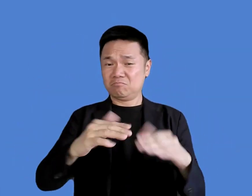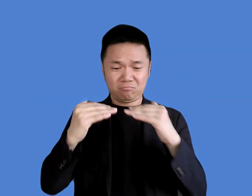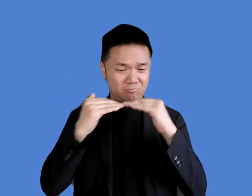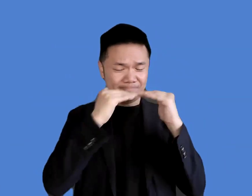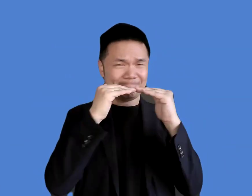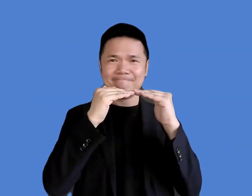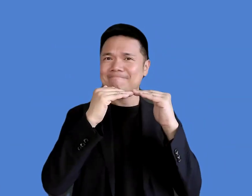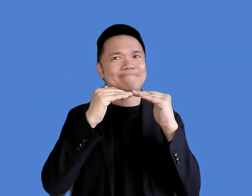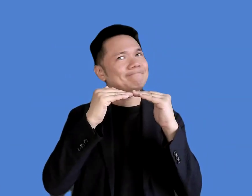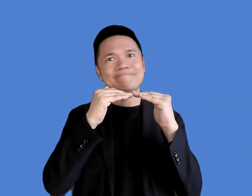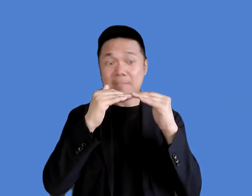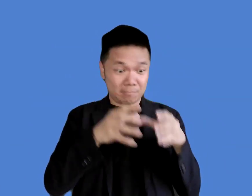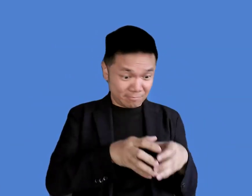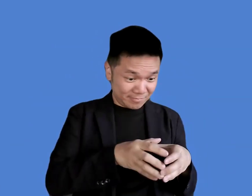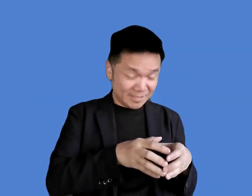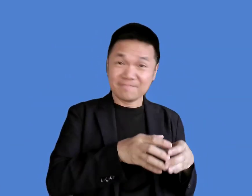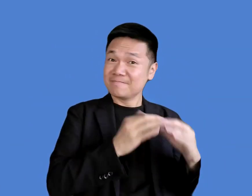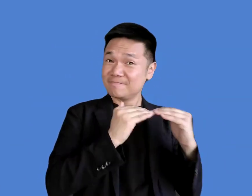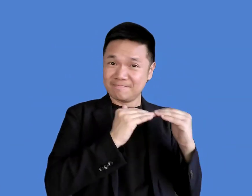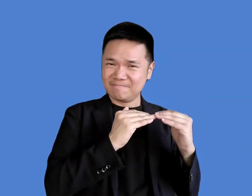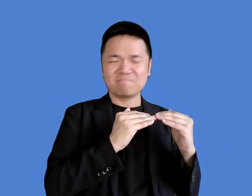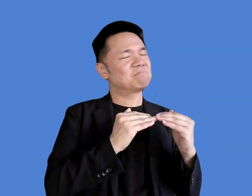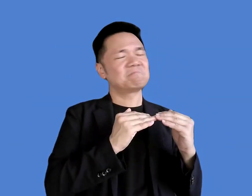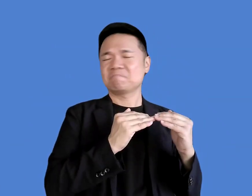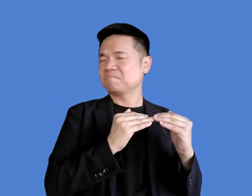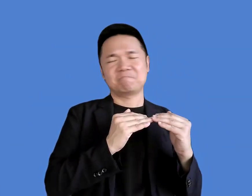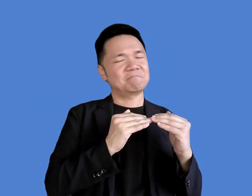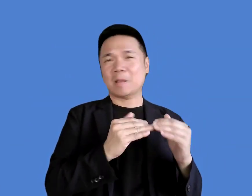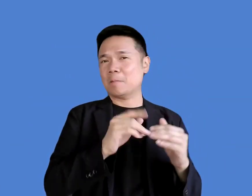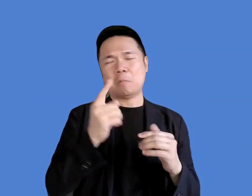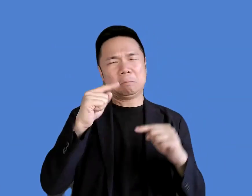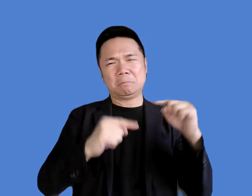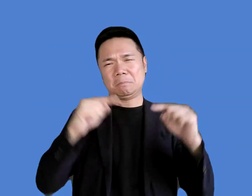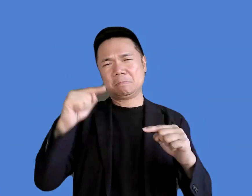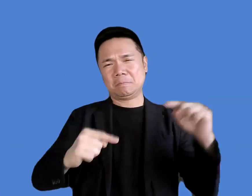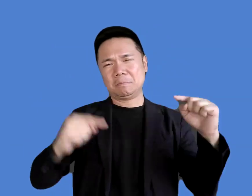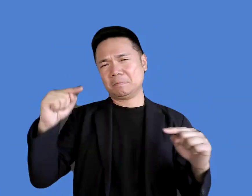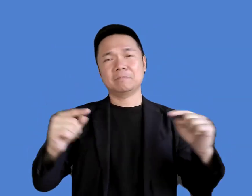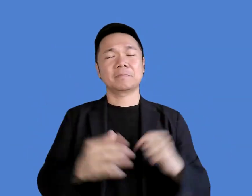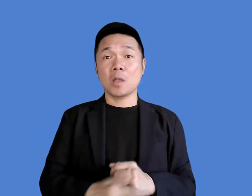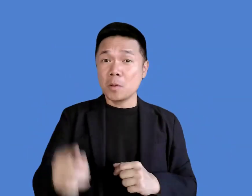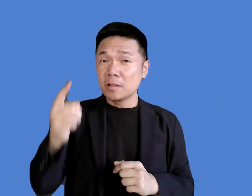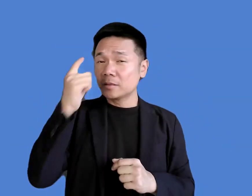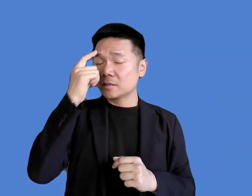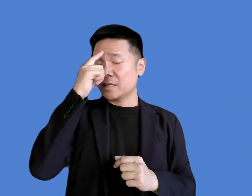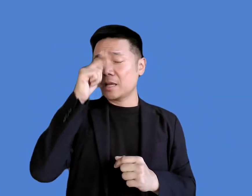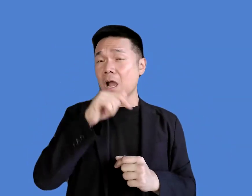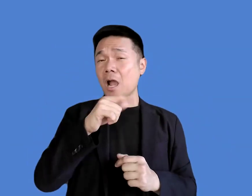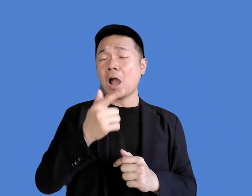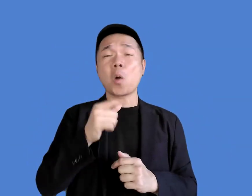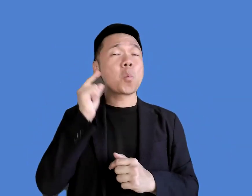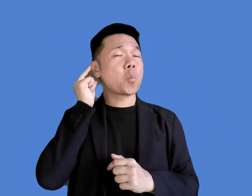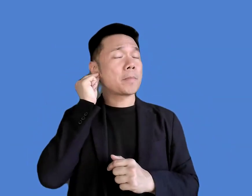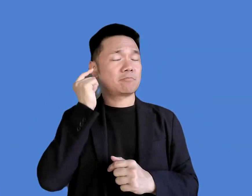countries. And when we bring a gender lens to what growth looks like, we can see that women and girls in